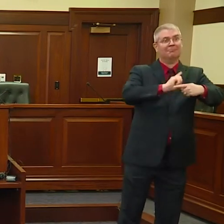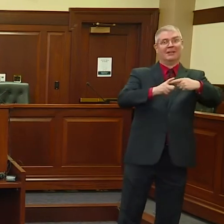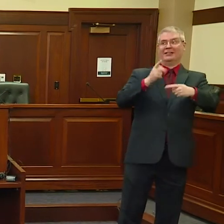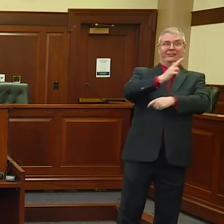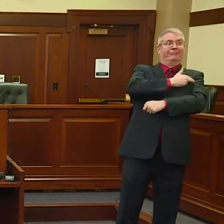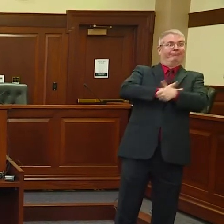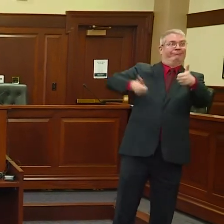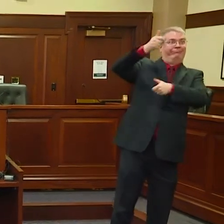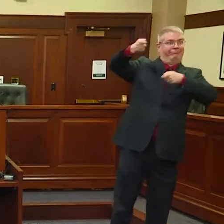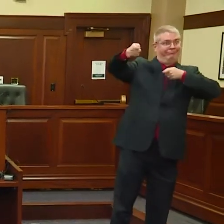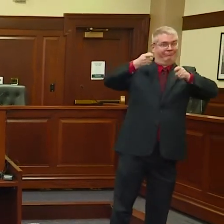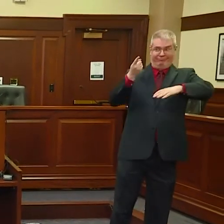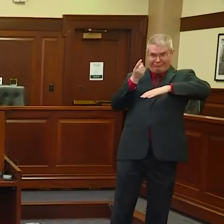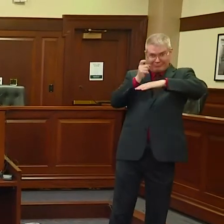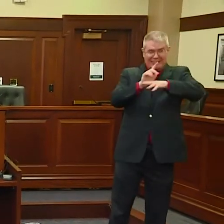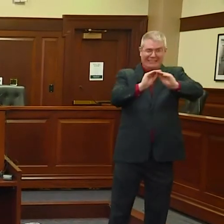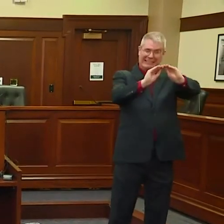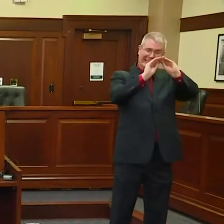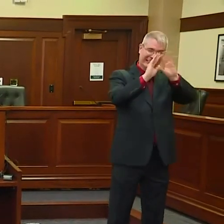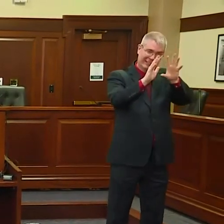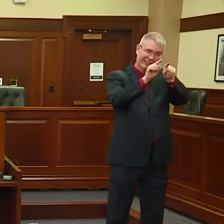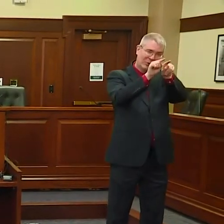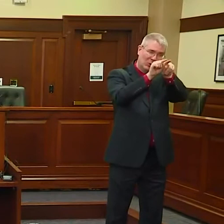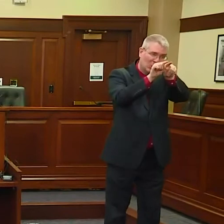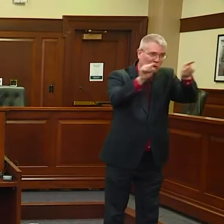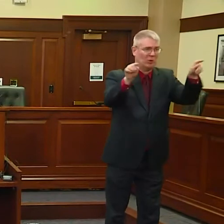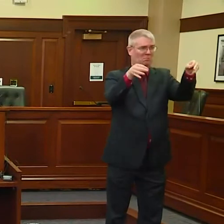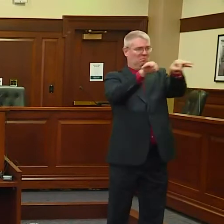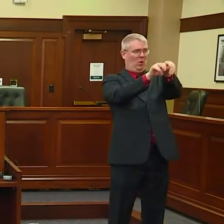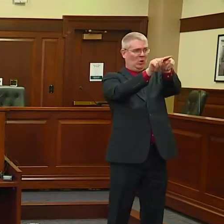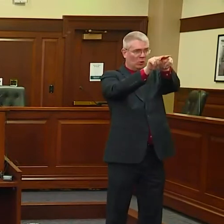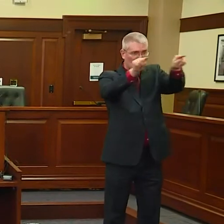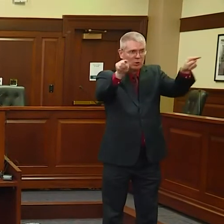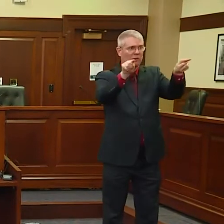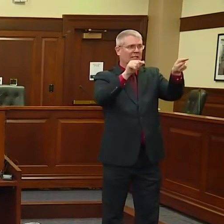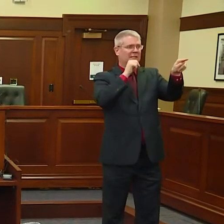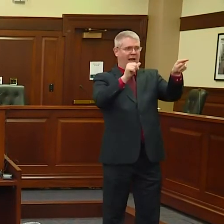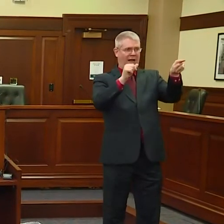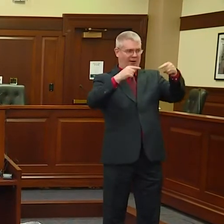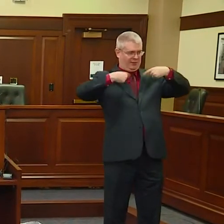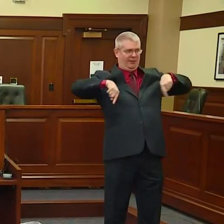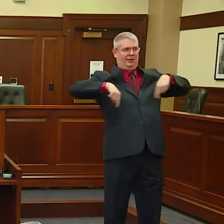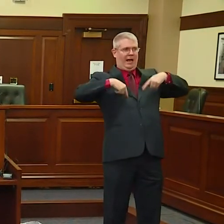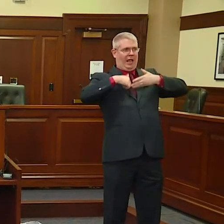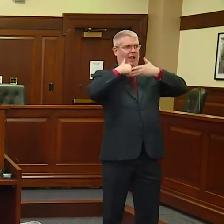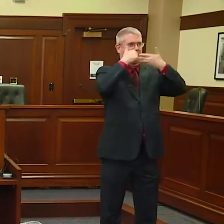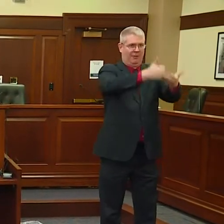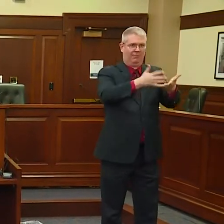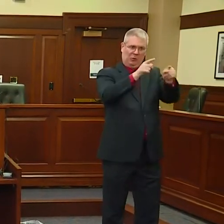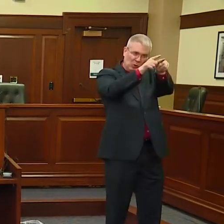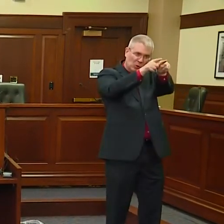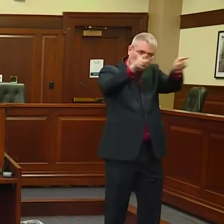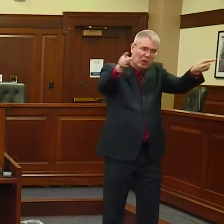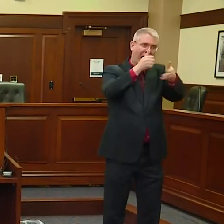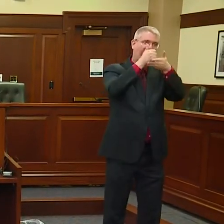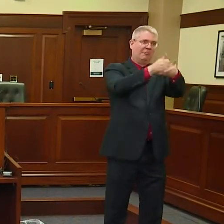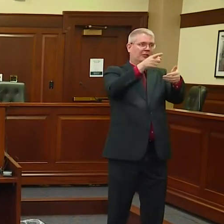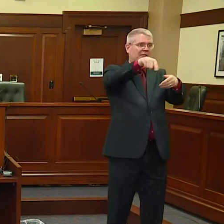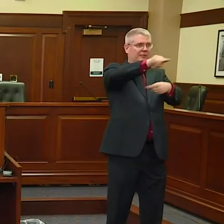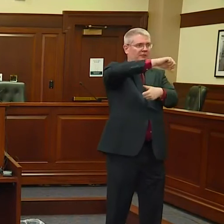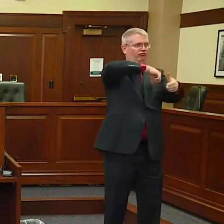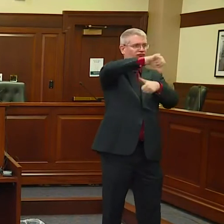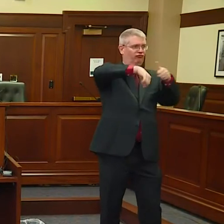there were the things that gave us more healthcare capacity, that gives Portneuf, hopefully, the tools they need to get those people